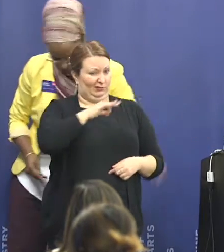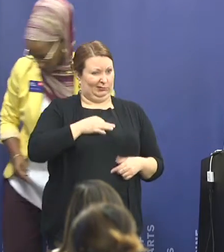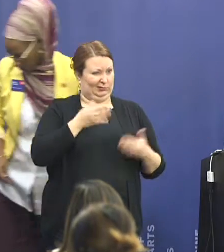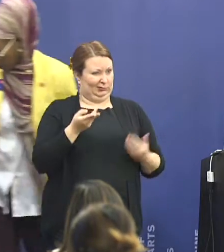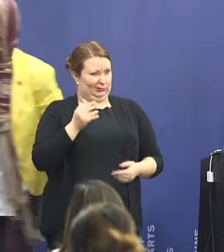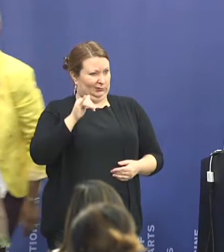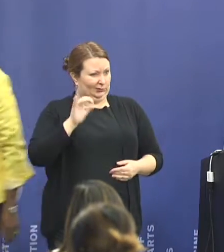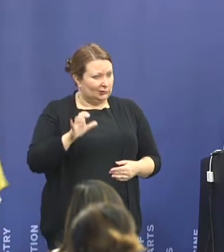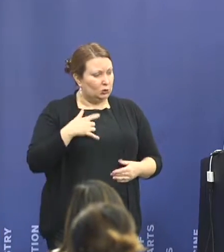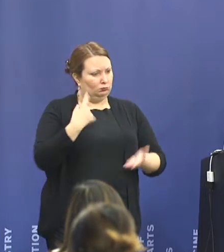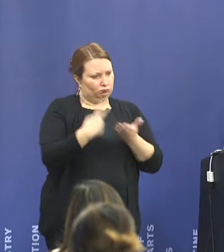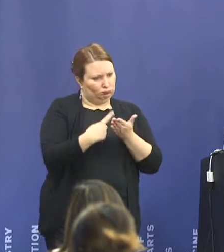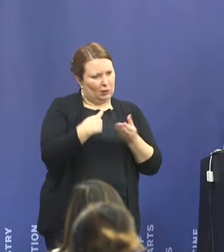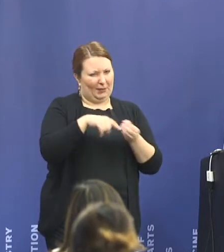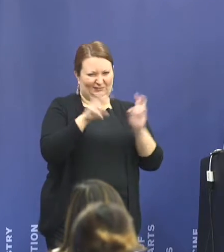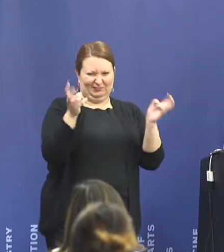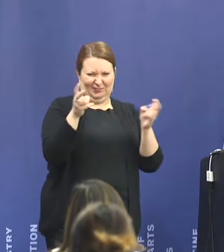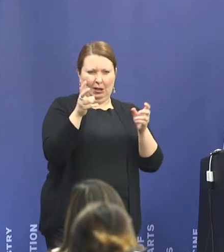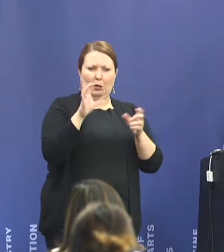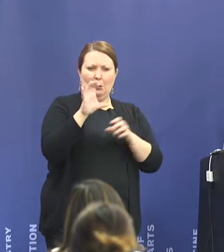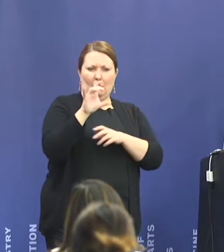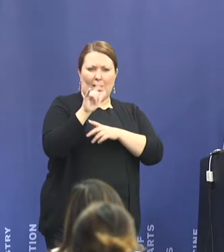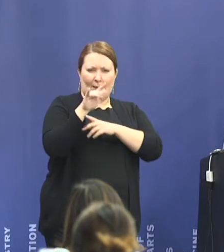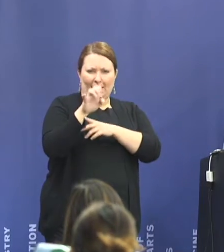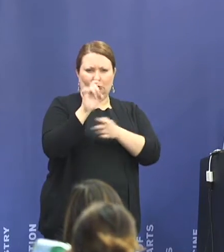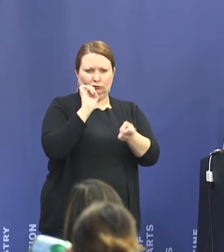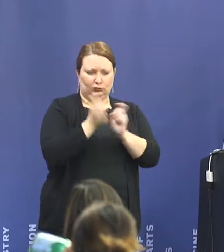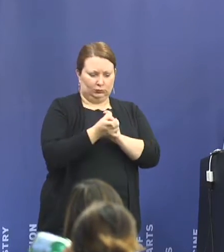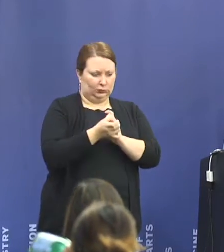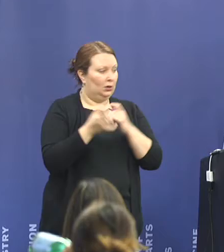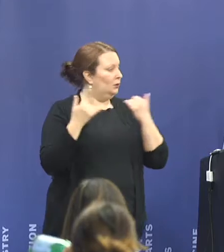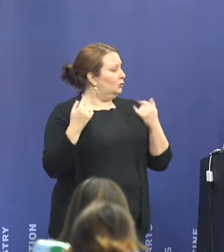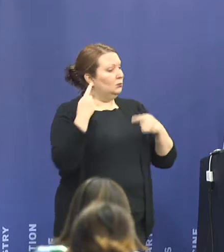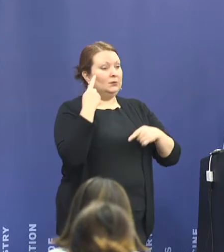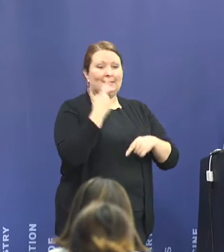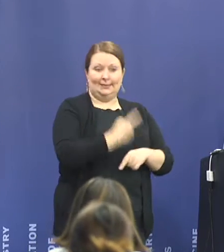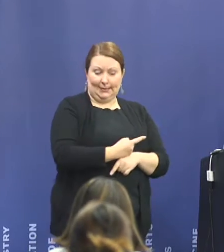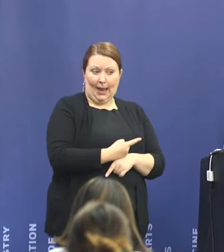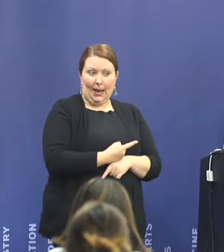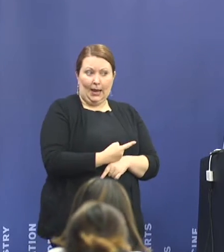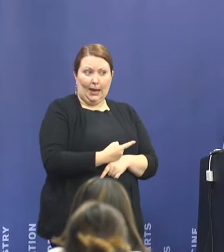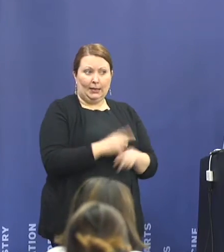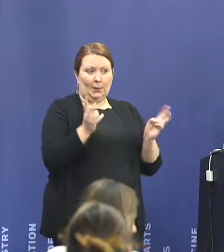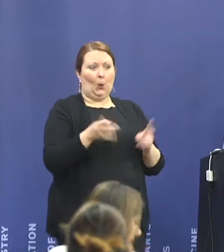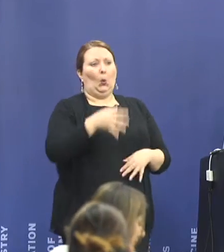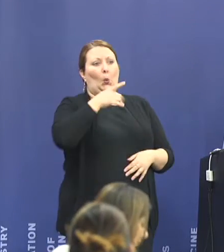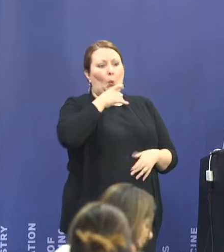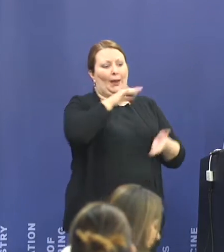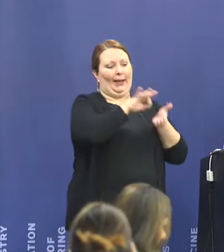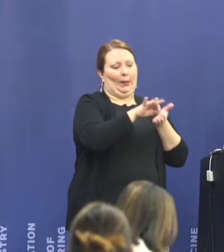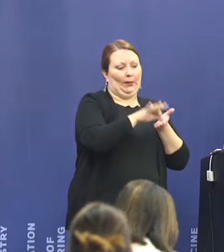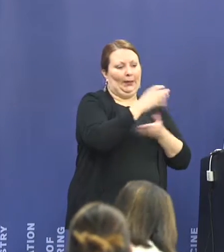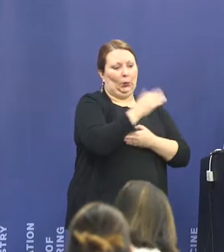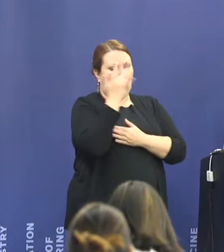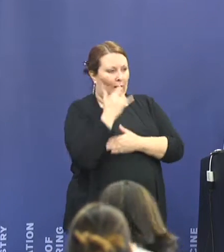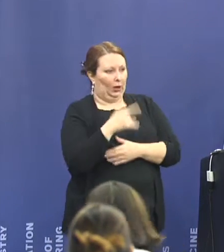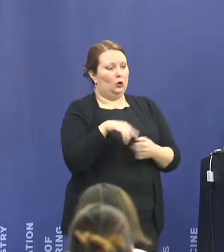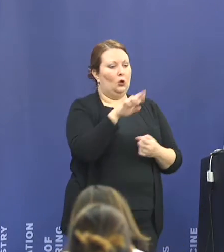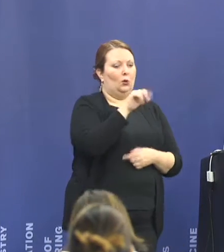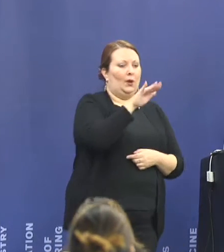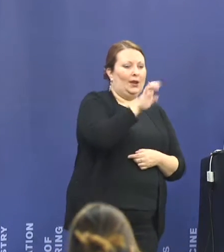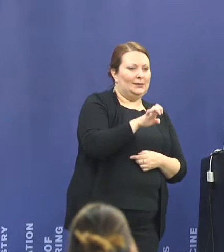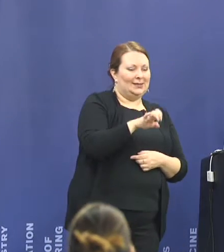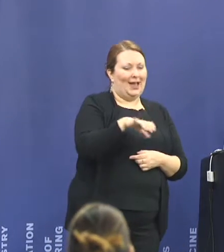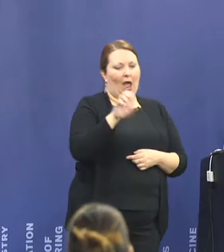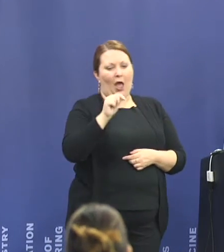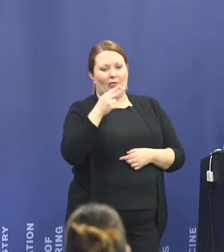about climate change. Today, the topic is who gets counted and why, race, ethnicity, and Latinx in